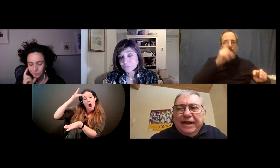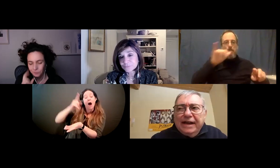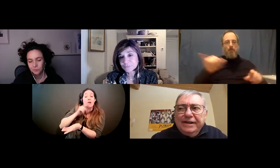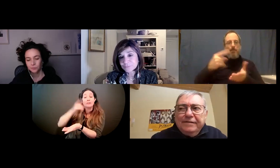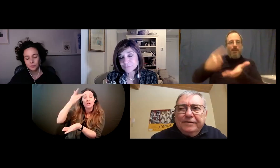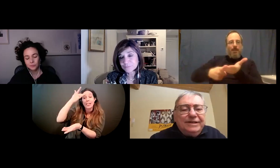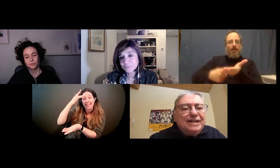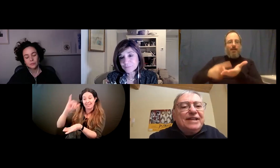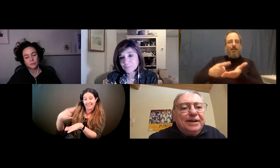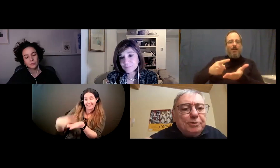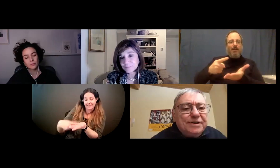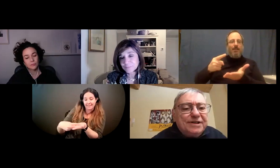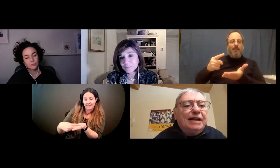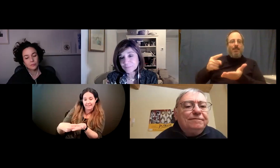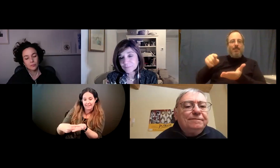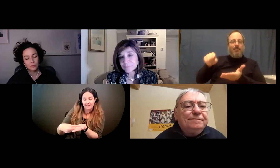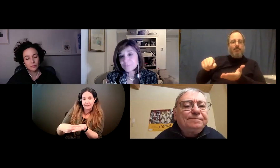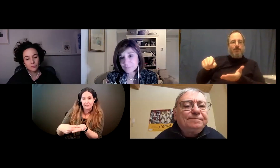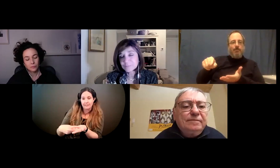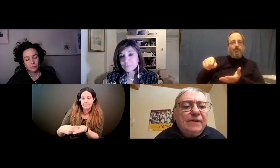the idea of a decentered self,